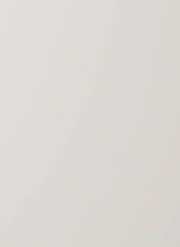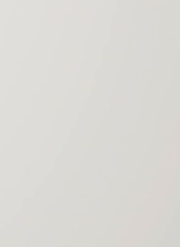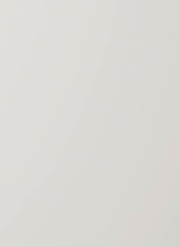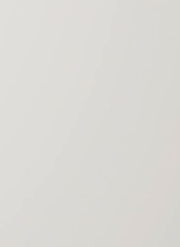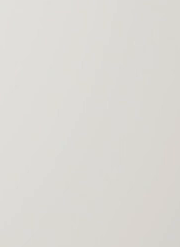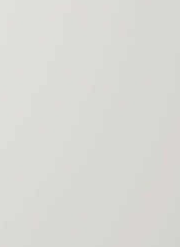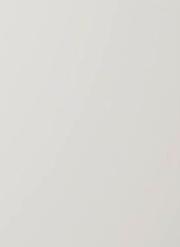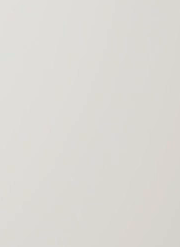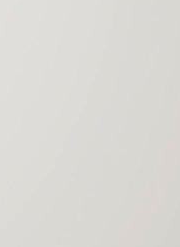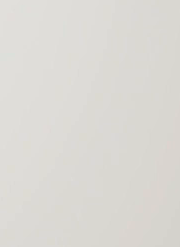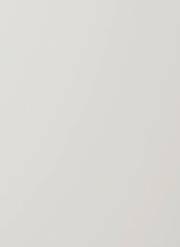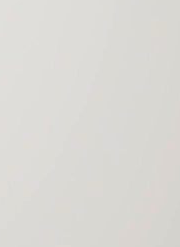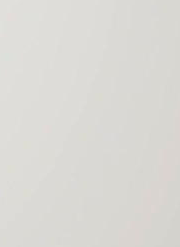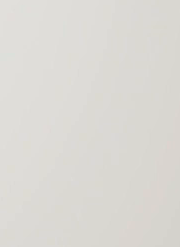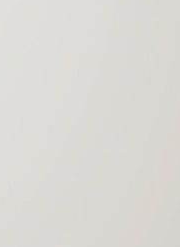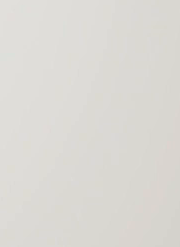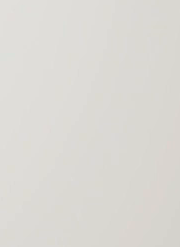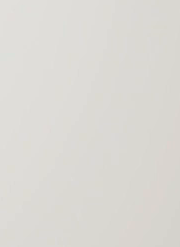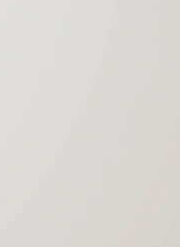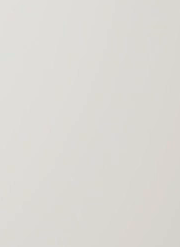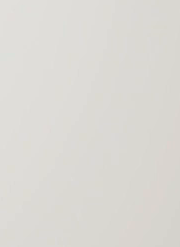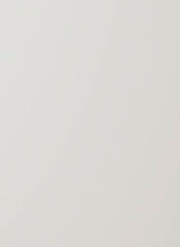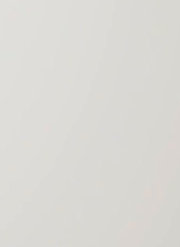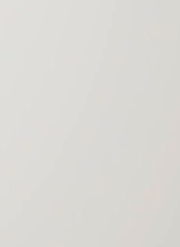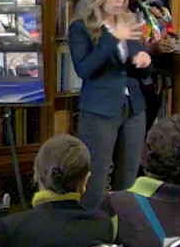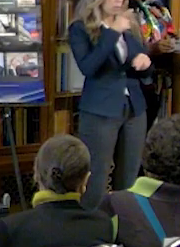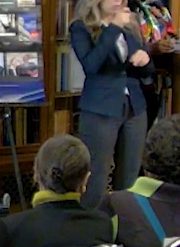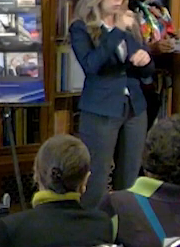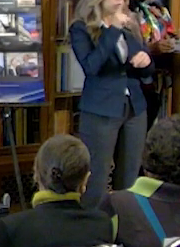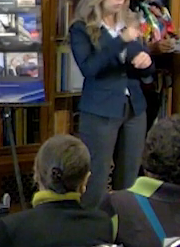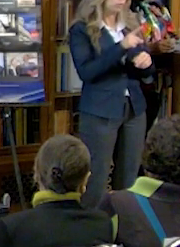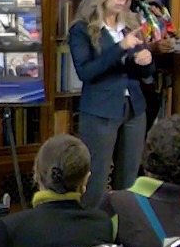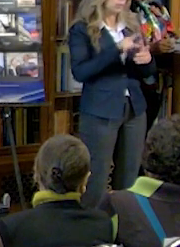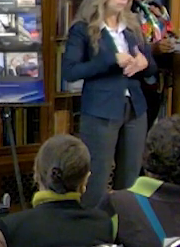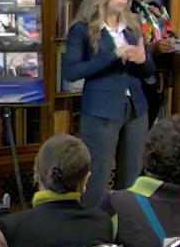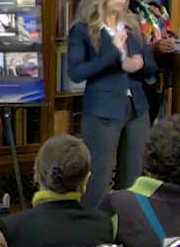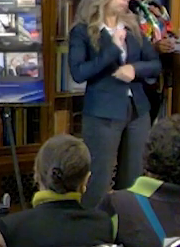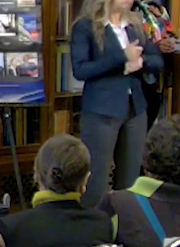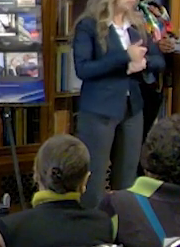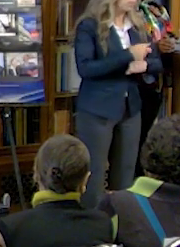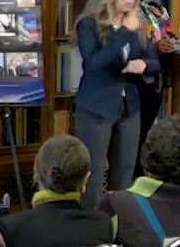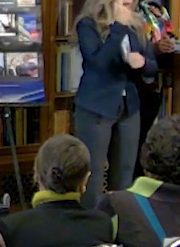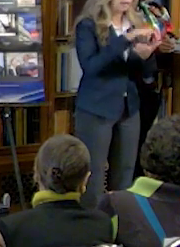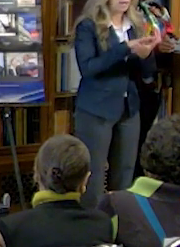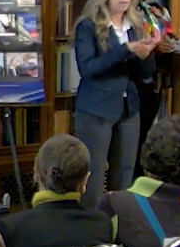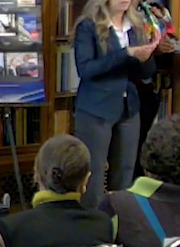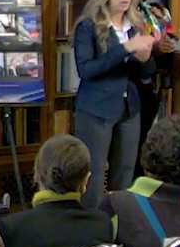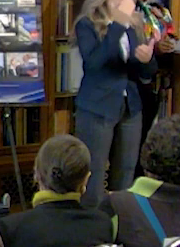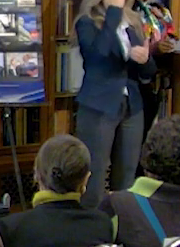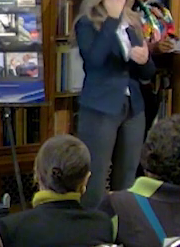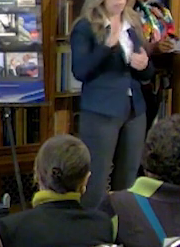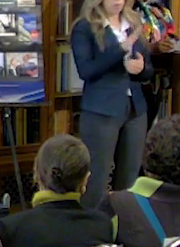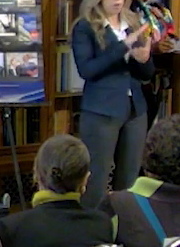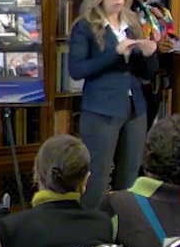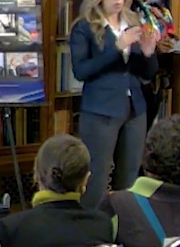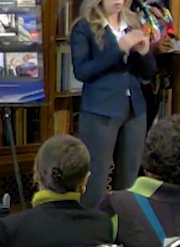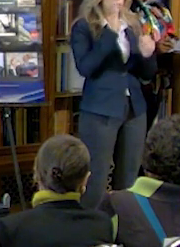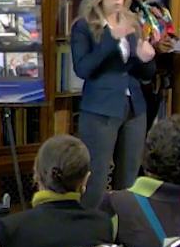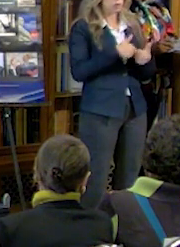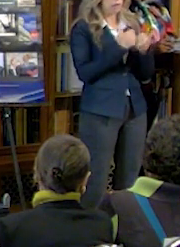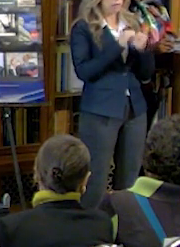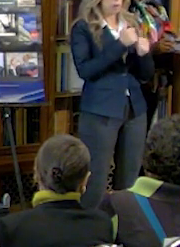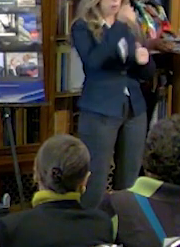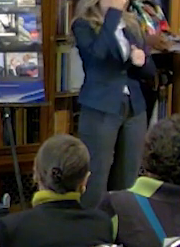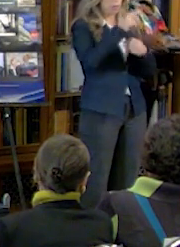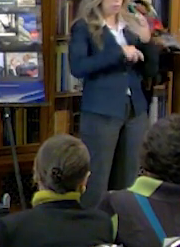trend to examine the black women who remade the academy knowing these stories will challenge how we understand the world